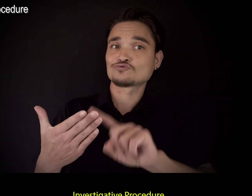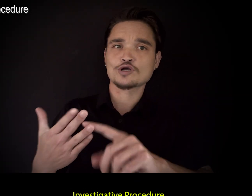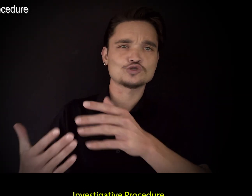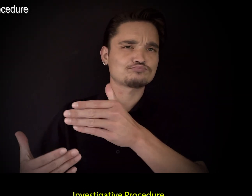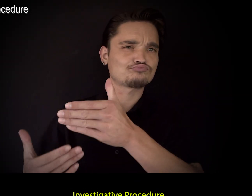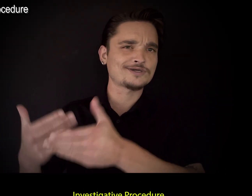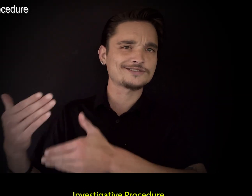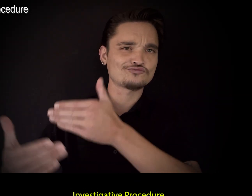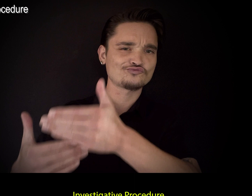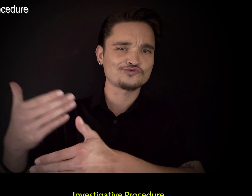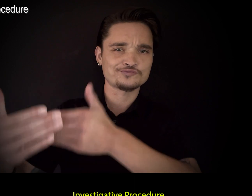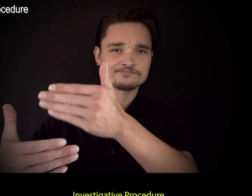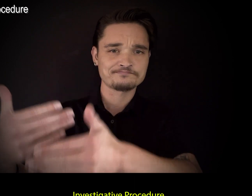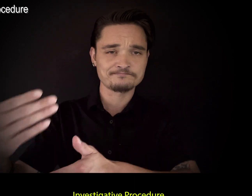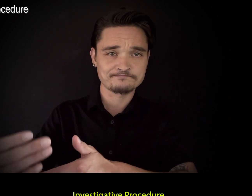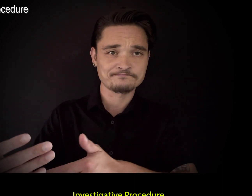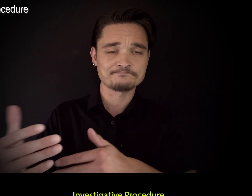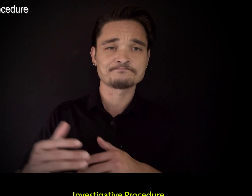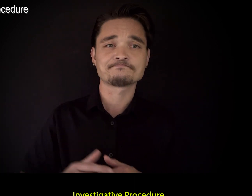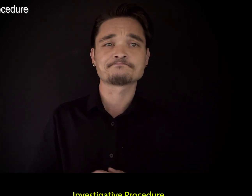Investigative procedure.